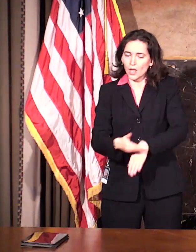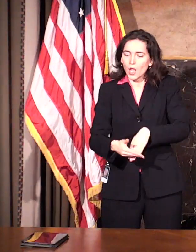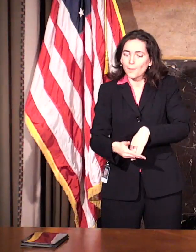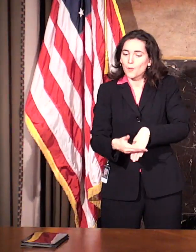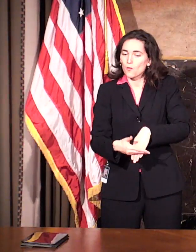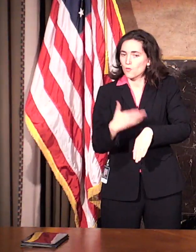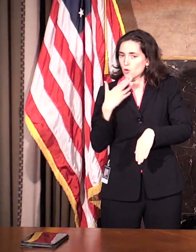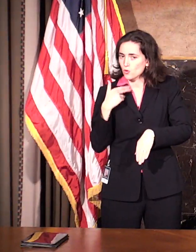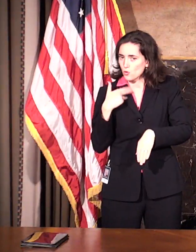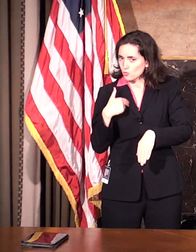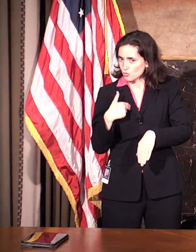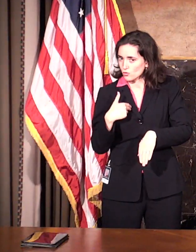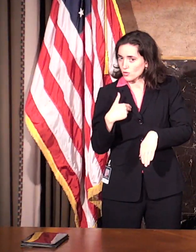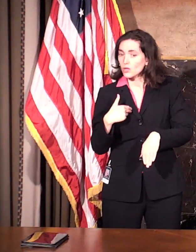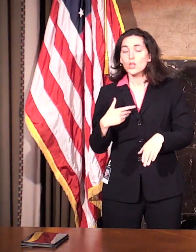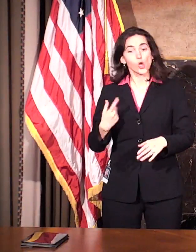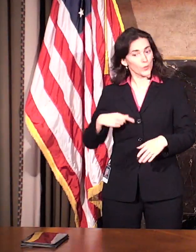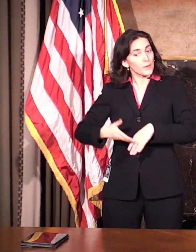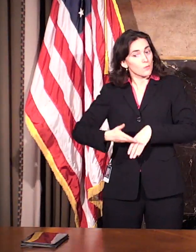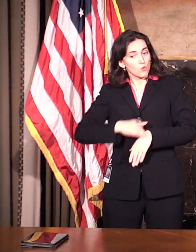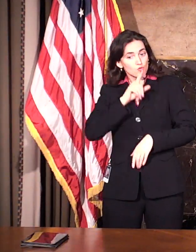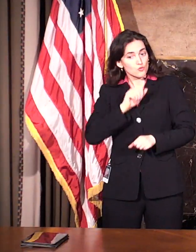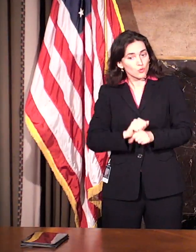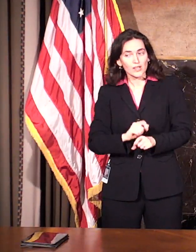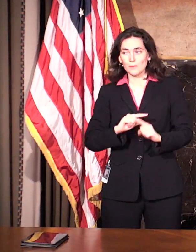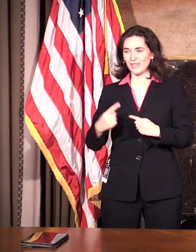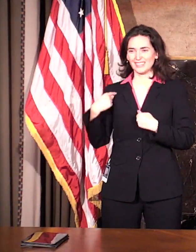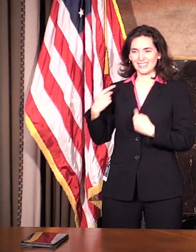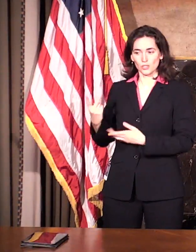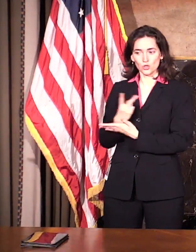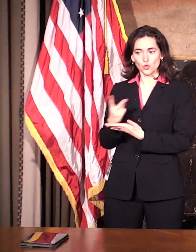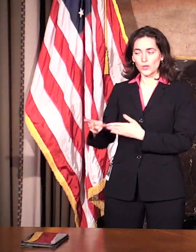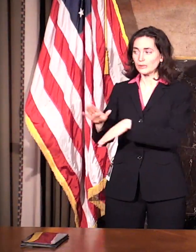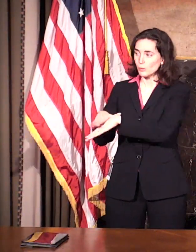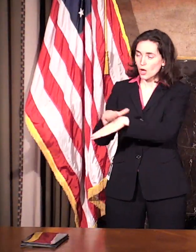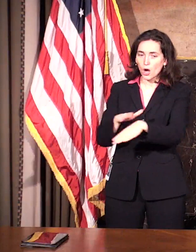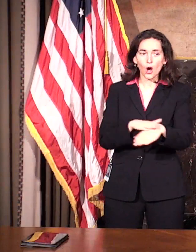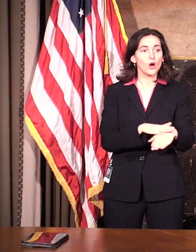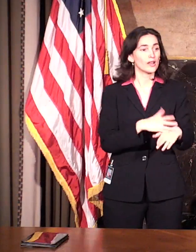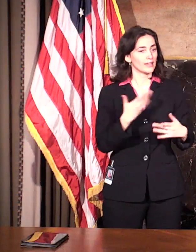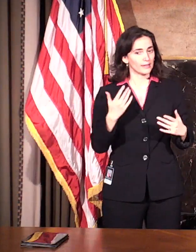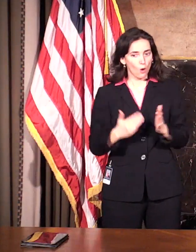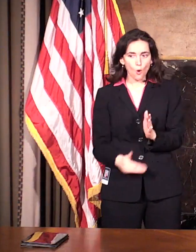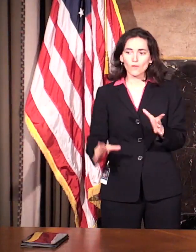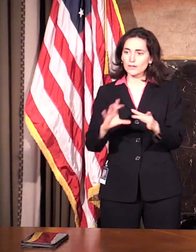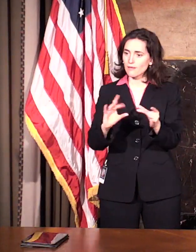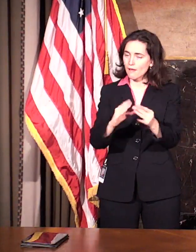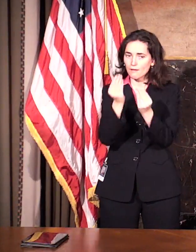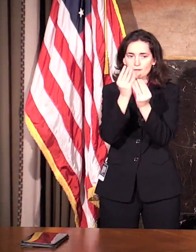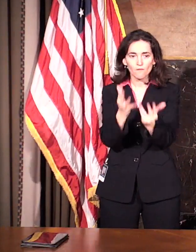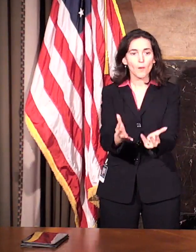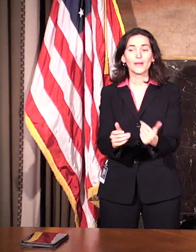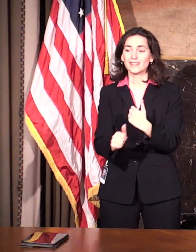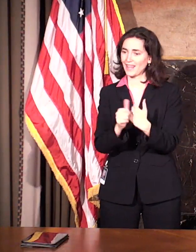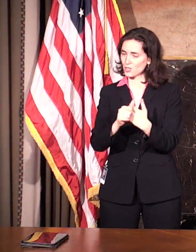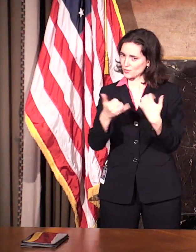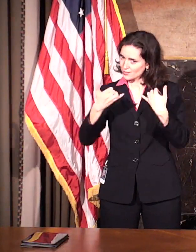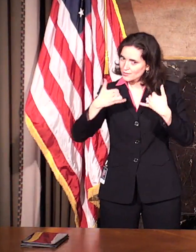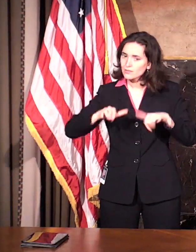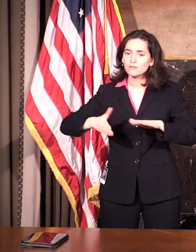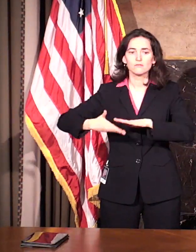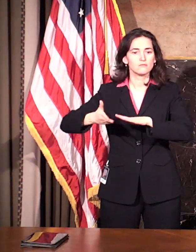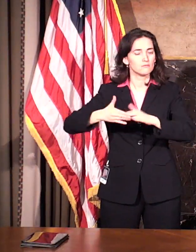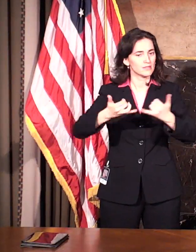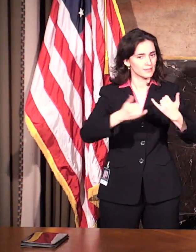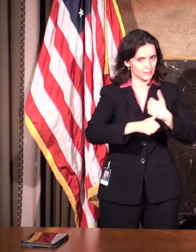like we talked about the past 2 weeks, there still is a lot of risk out there. Looking forward with the variants